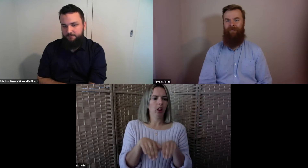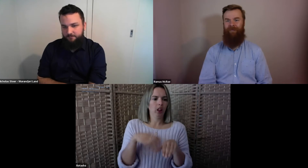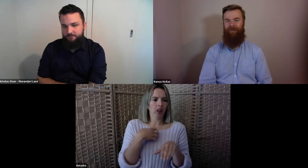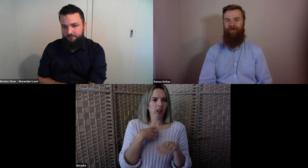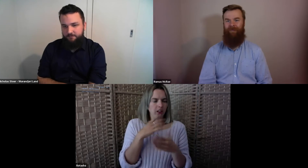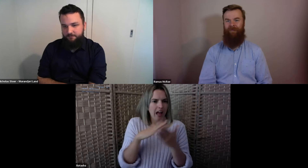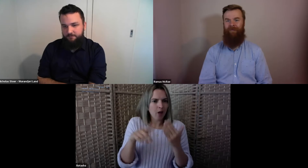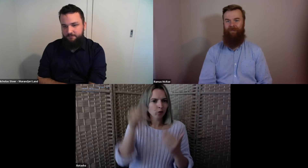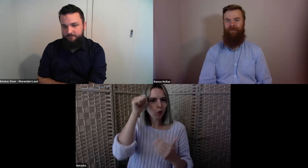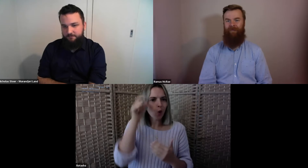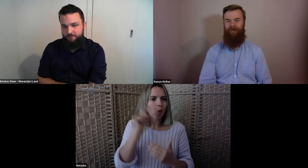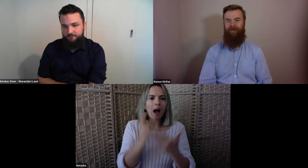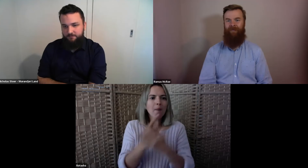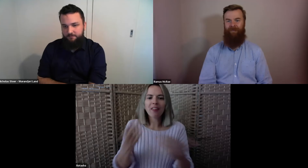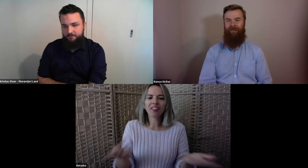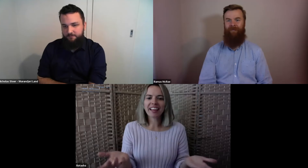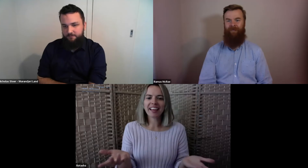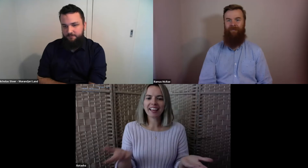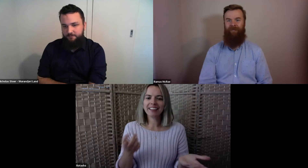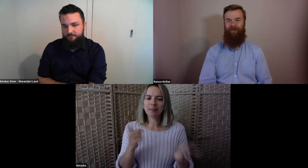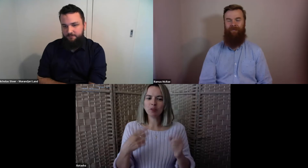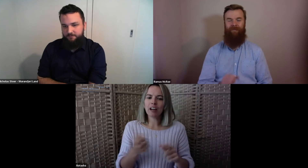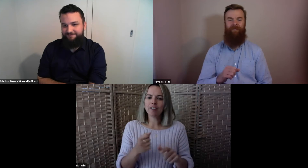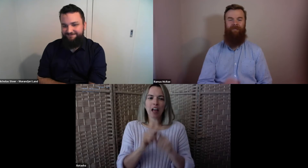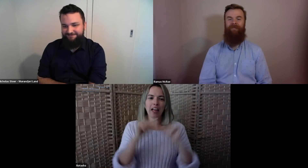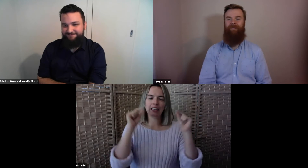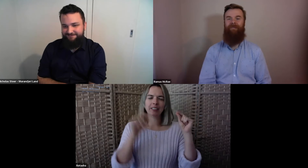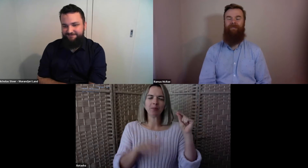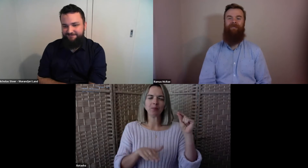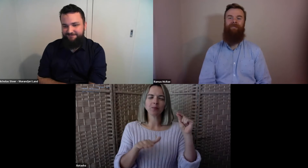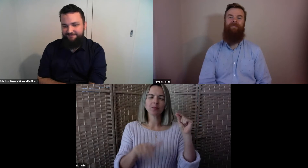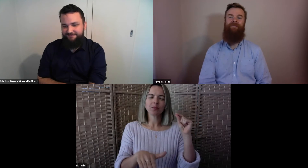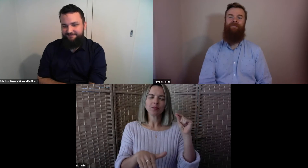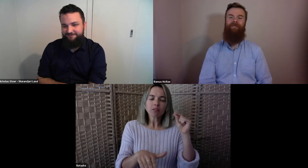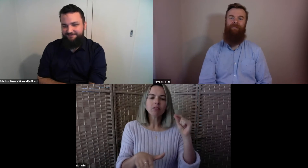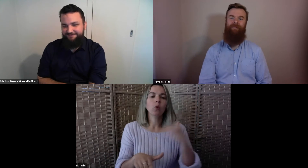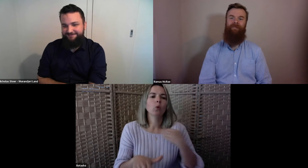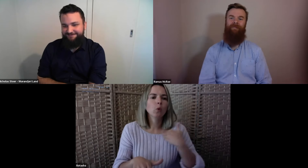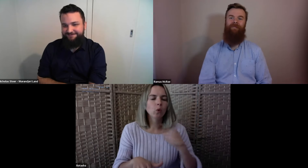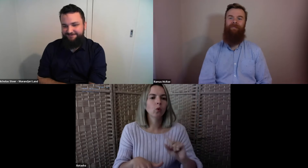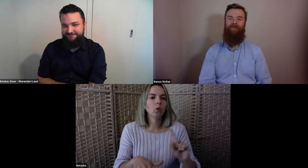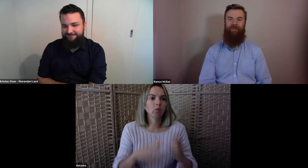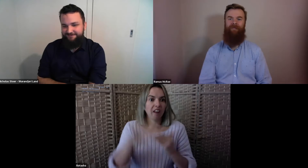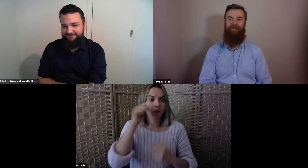be on the front line. Okay. And it's also about the importance of not being passive.